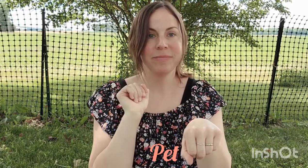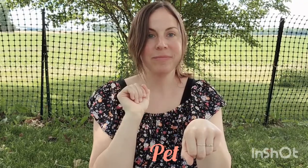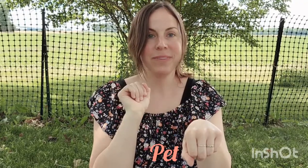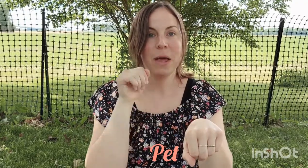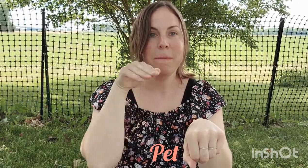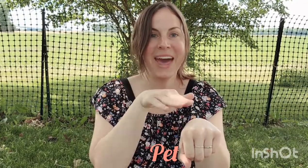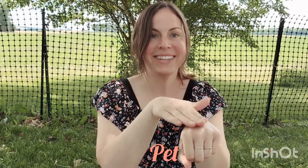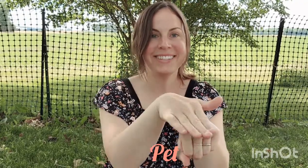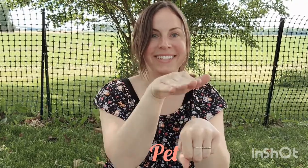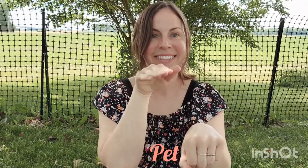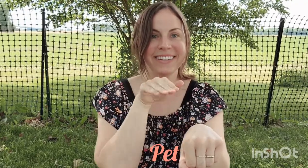Pet.